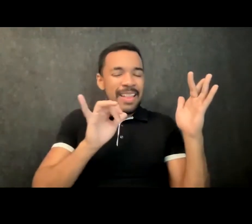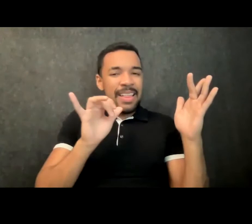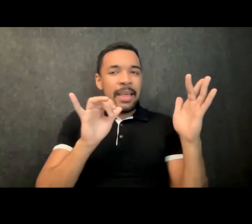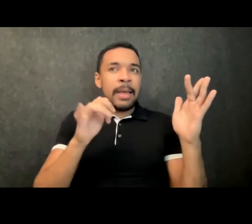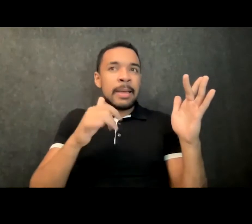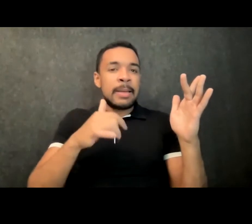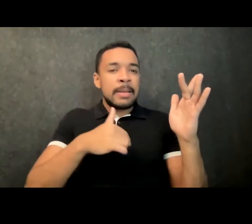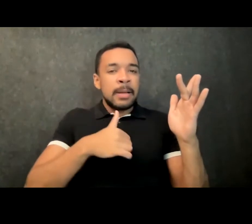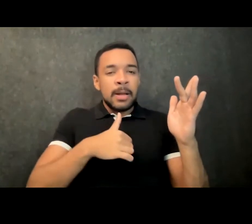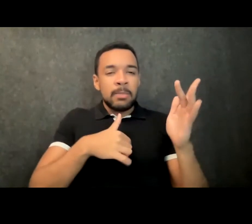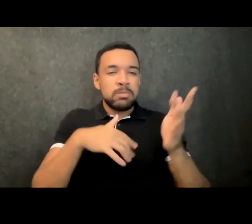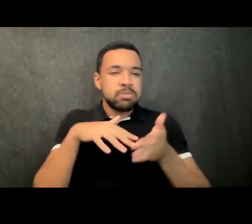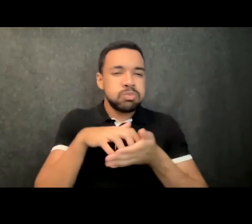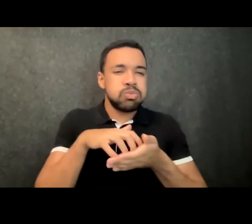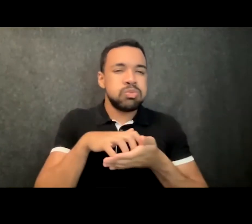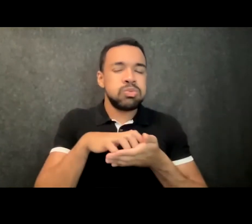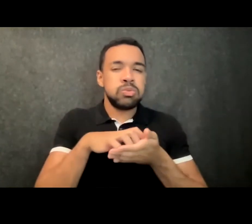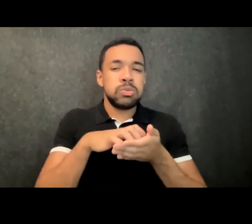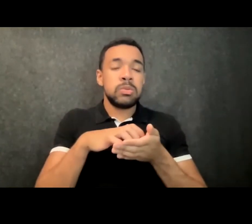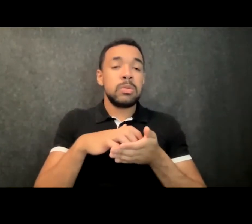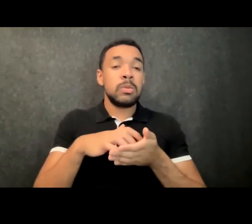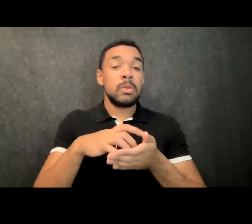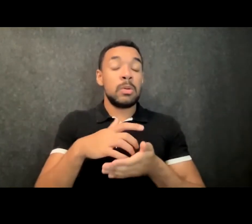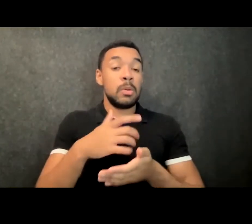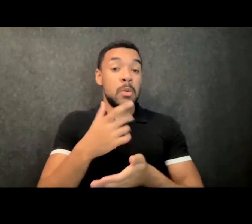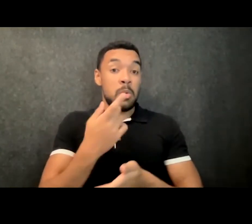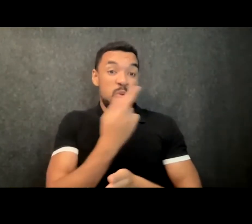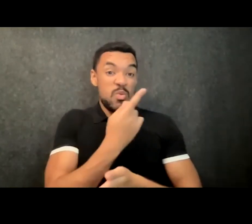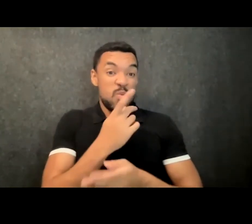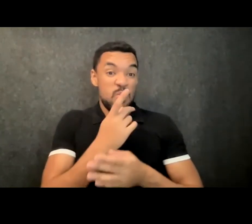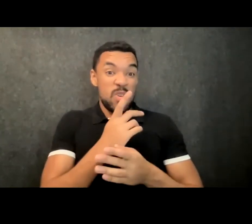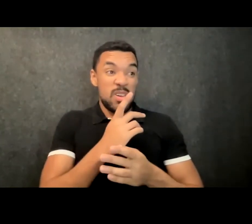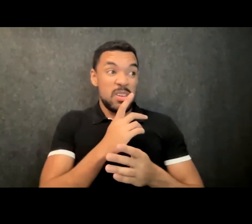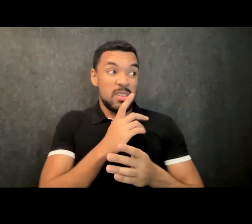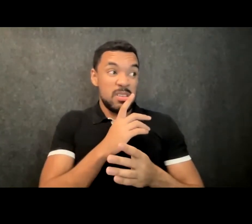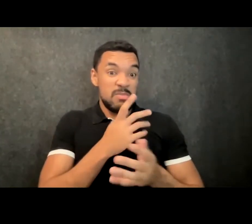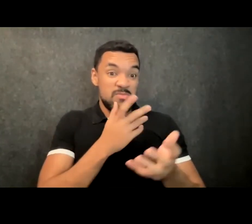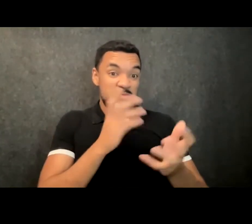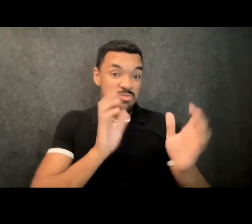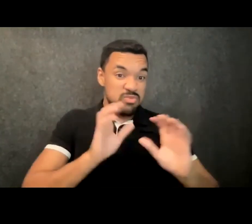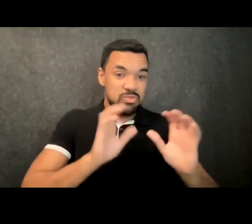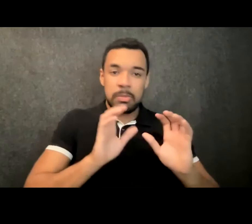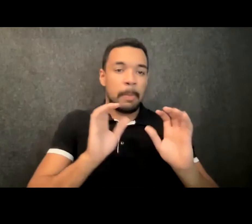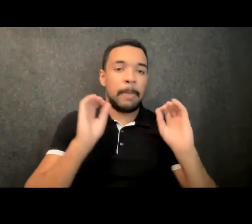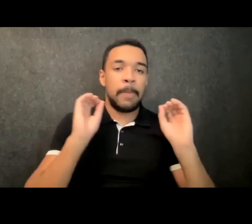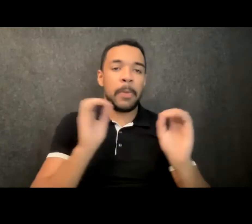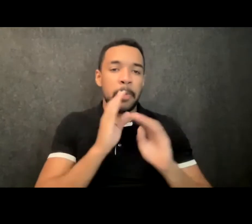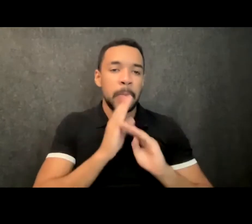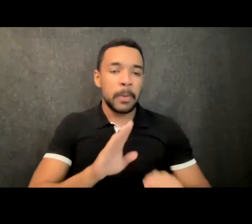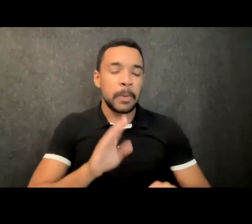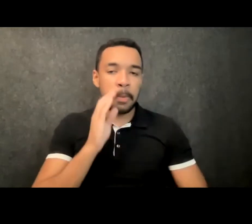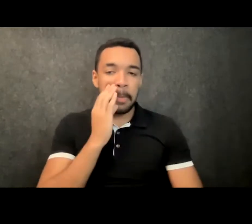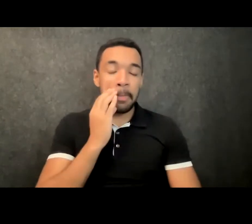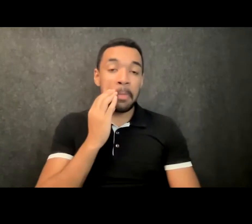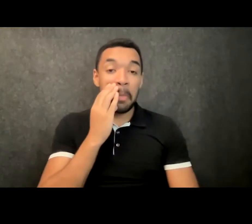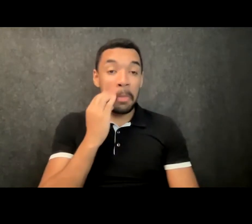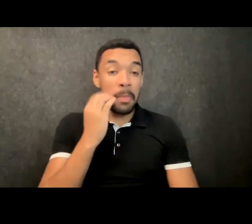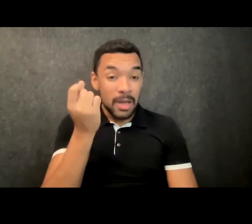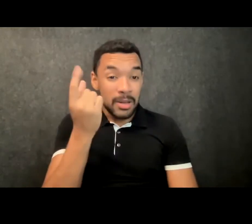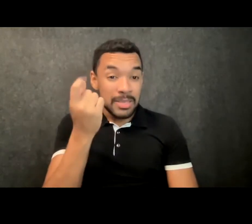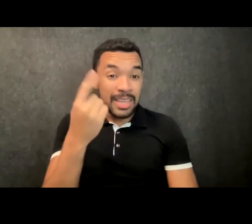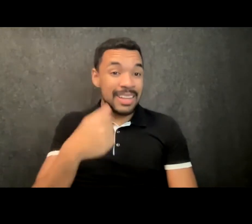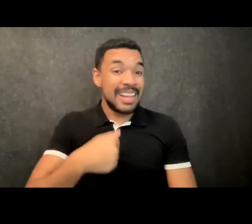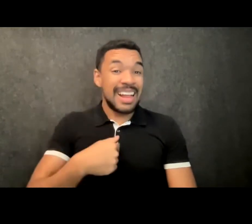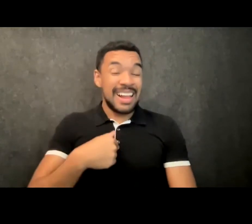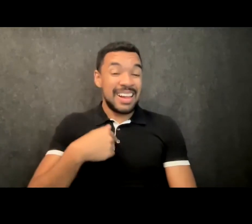silence sit, let me choose what would be said out loud. The thing is, I hadn't been home in a year. I hadn't seen him for an